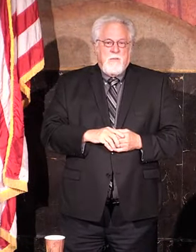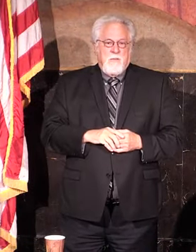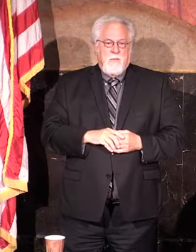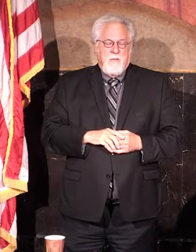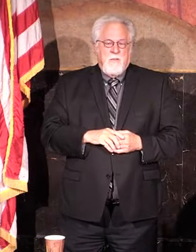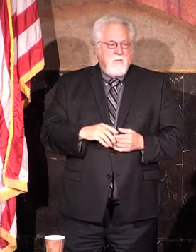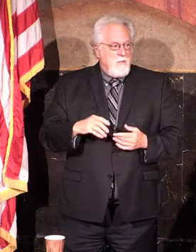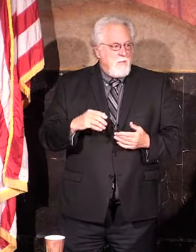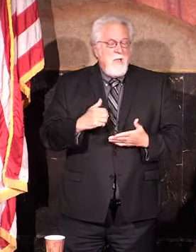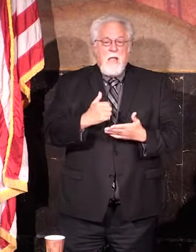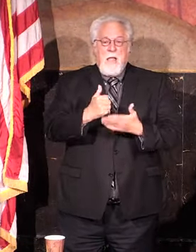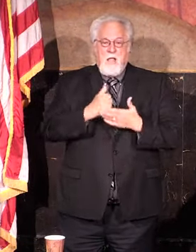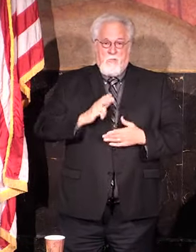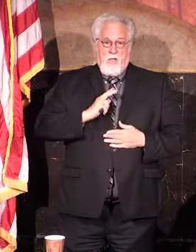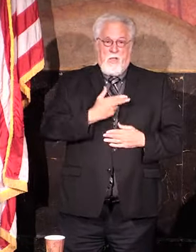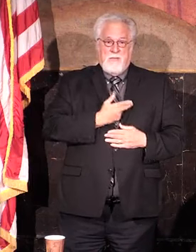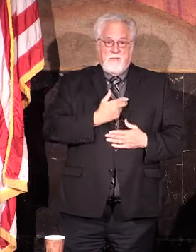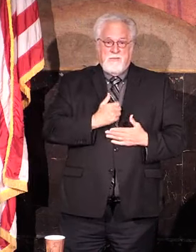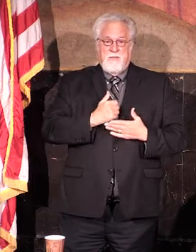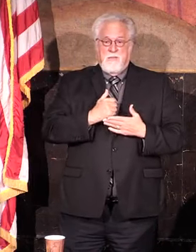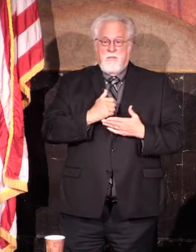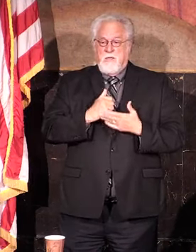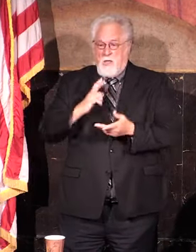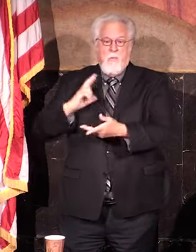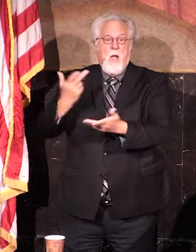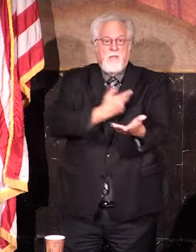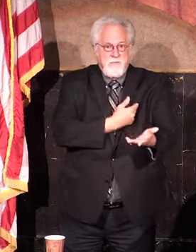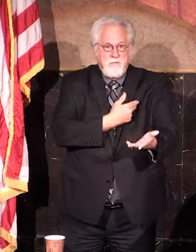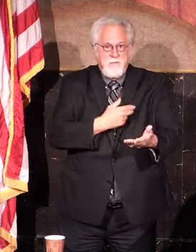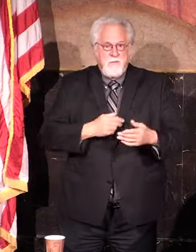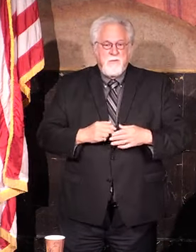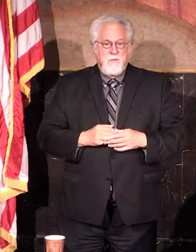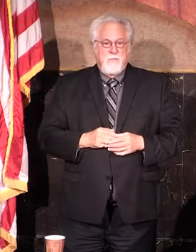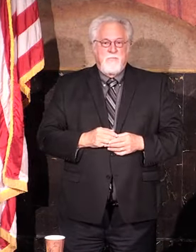Help us to help us.